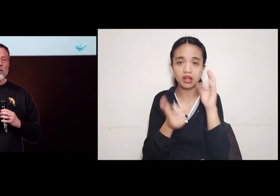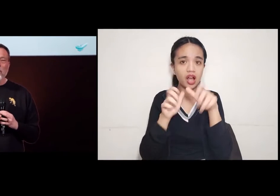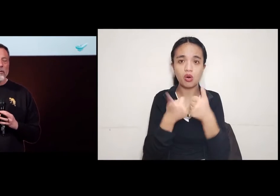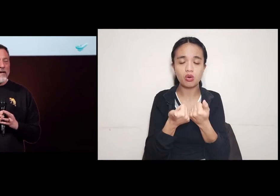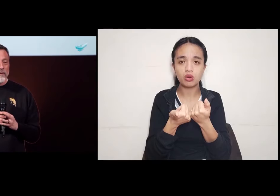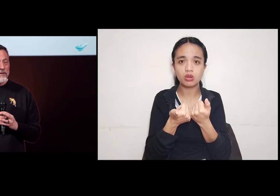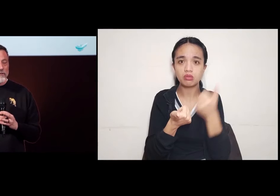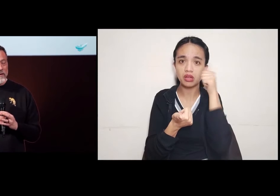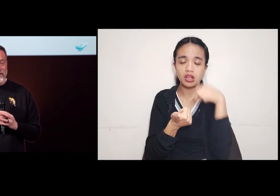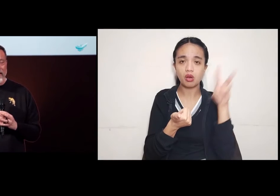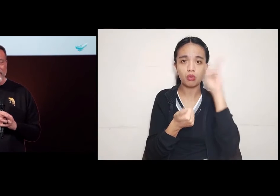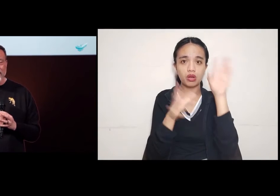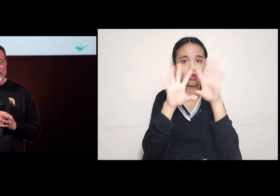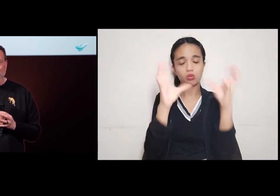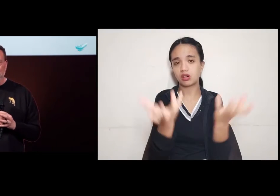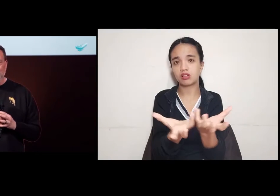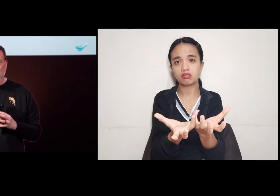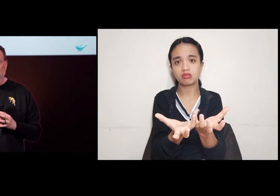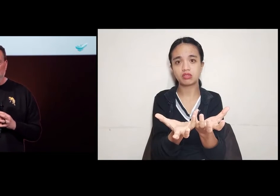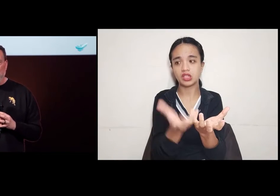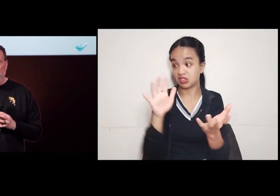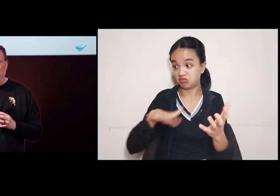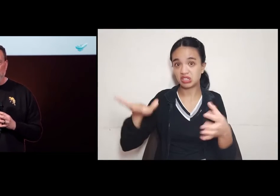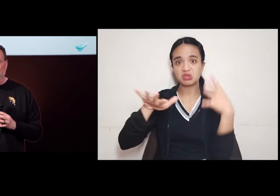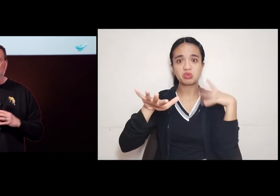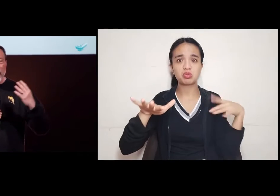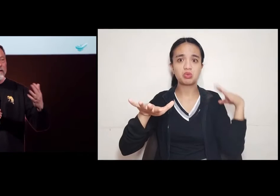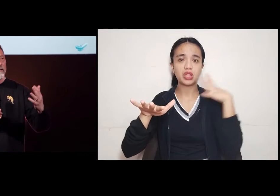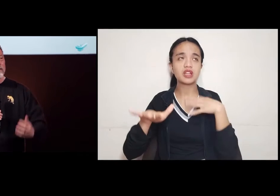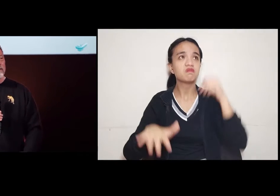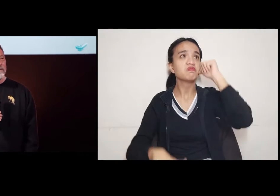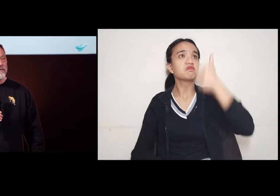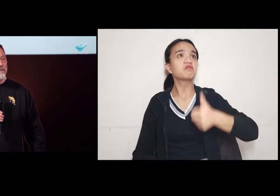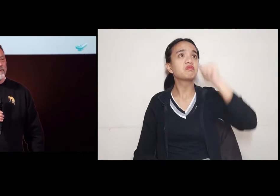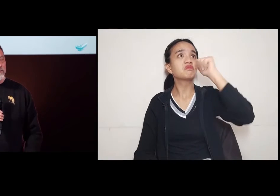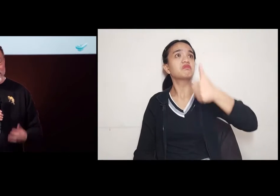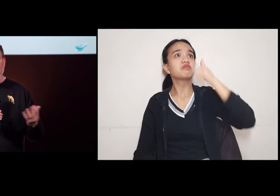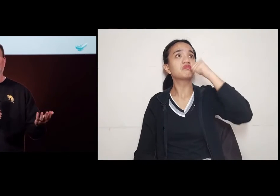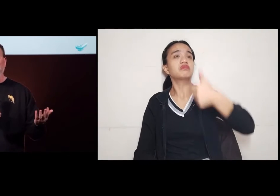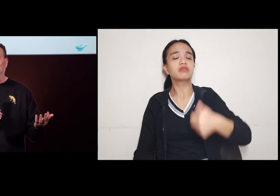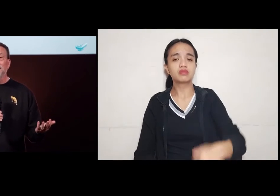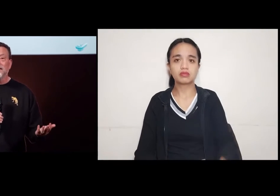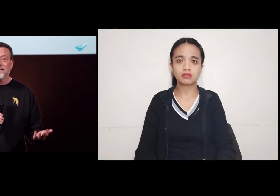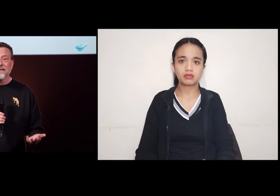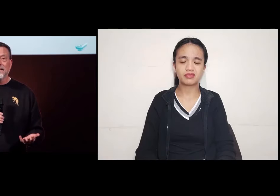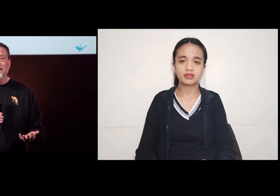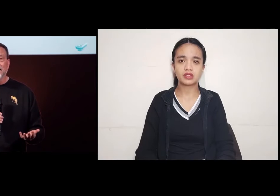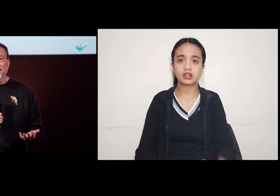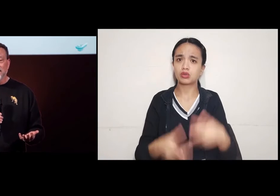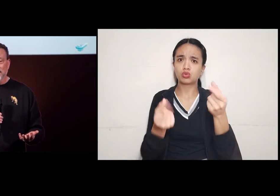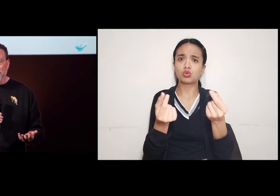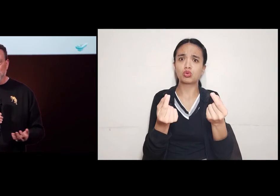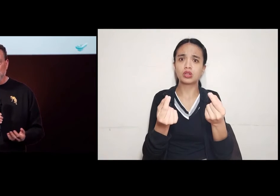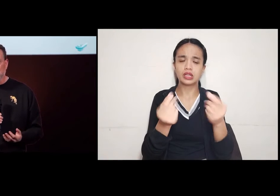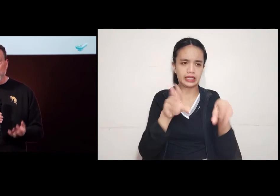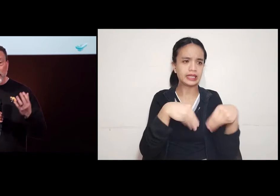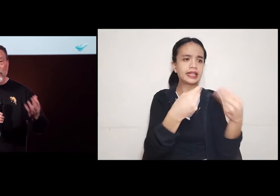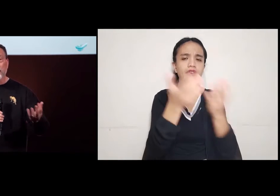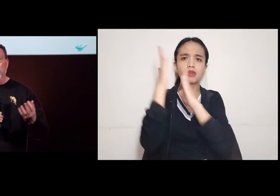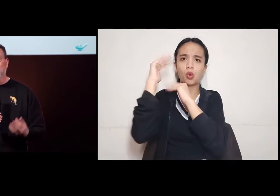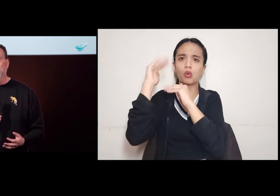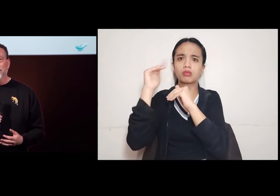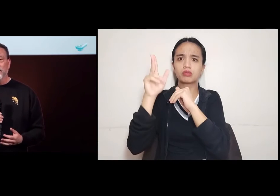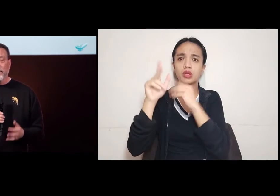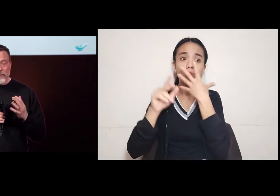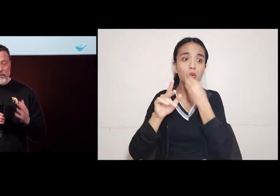how in the world will we ever explain that? That we waited for daylight to bring